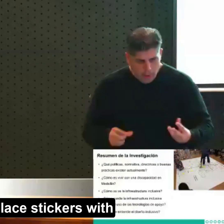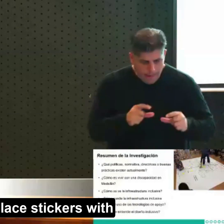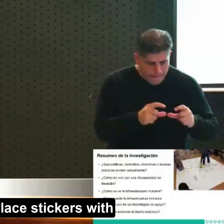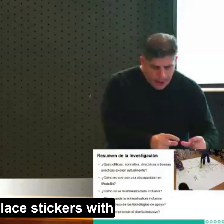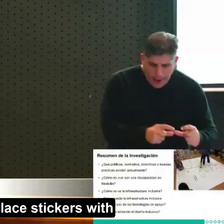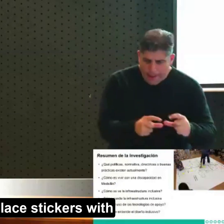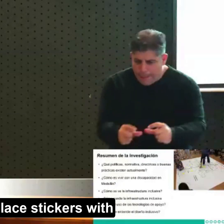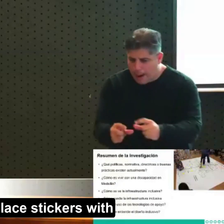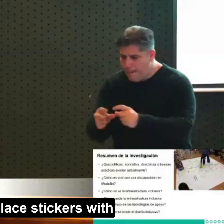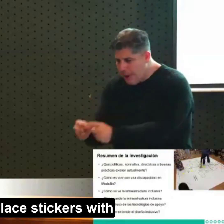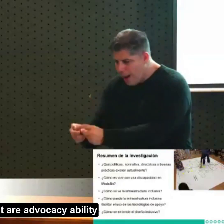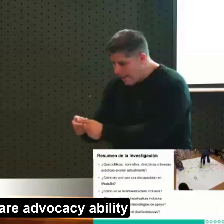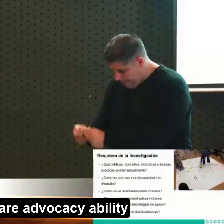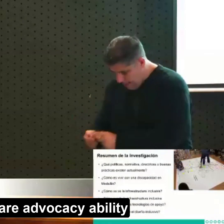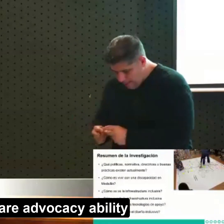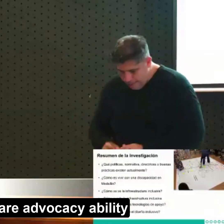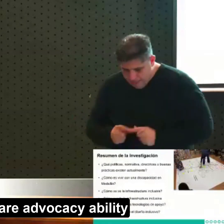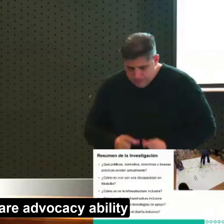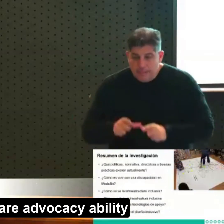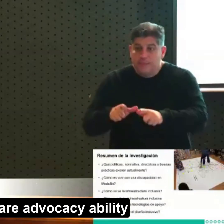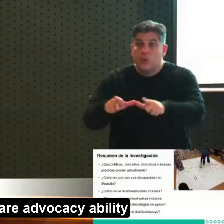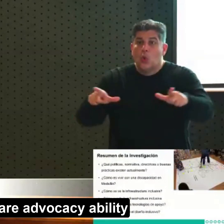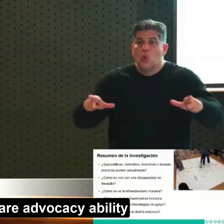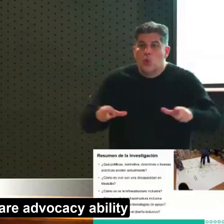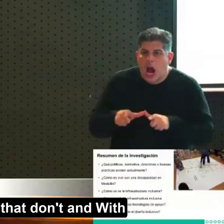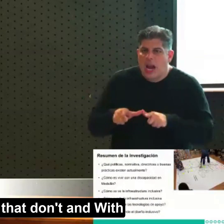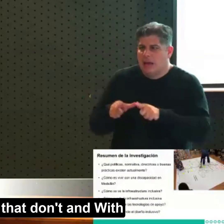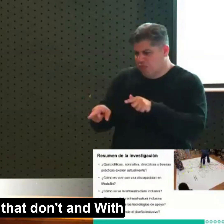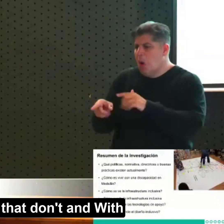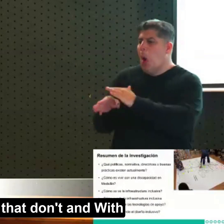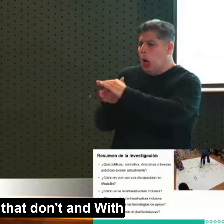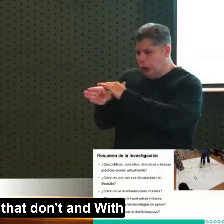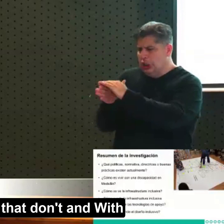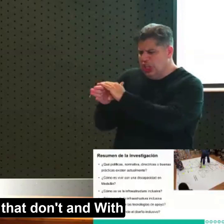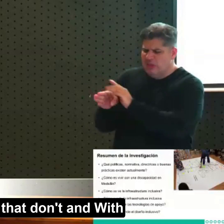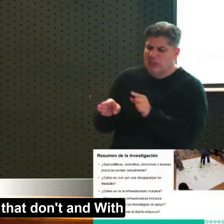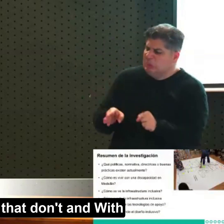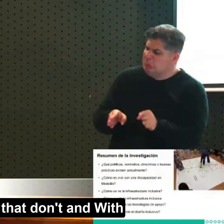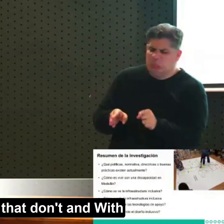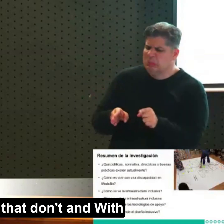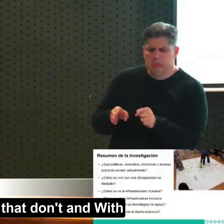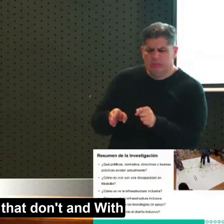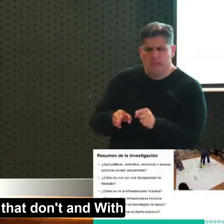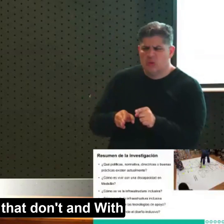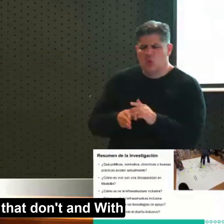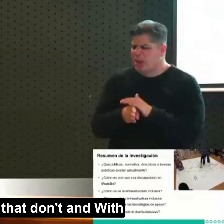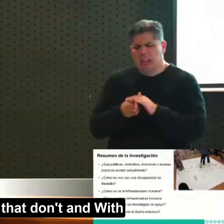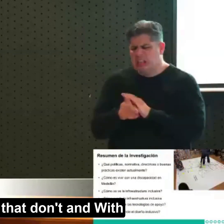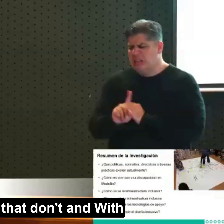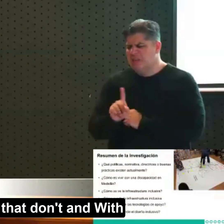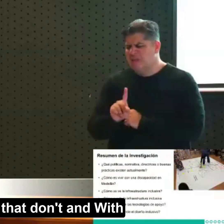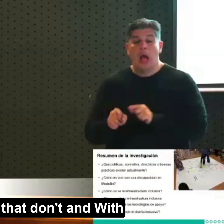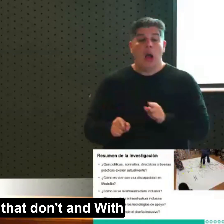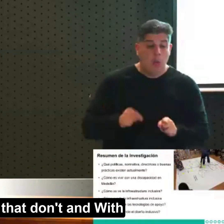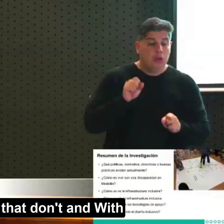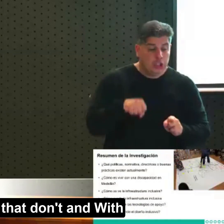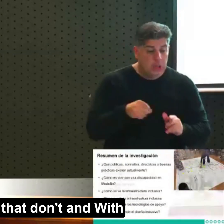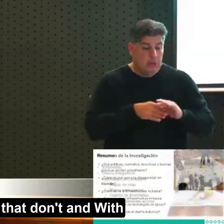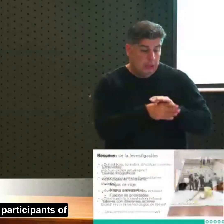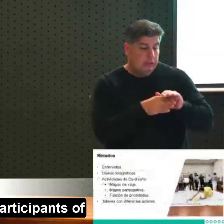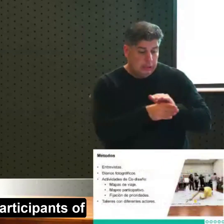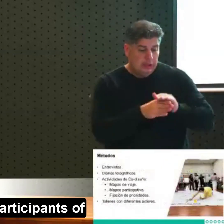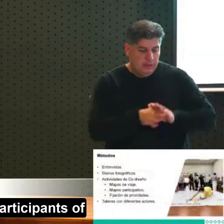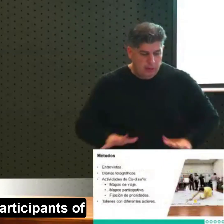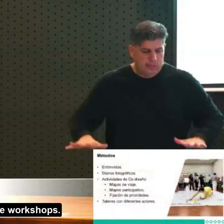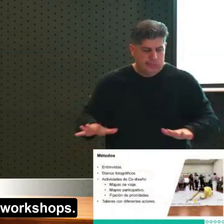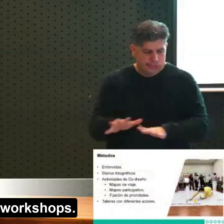place stickers with places that have accessibility and others that don't, and